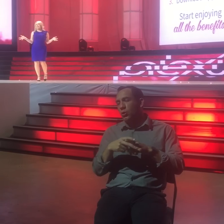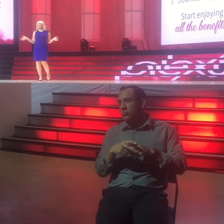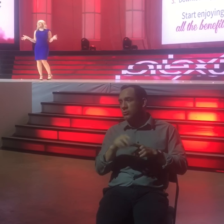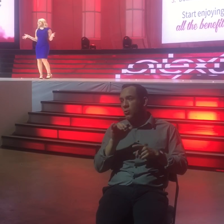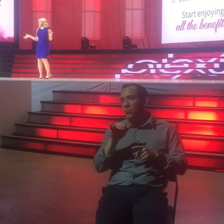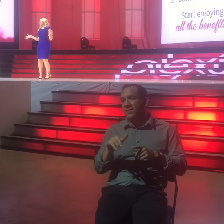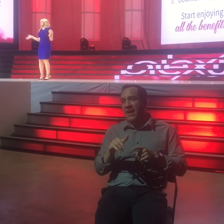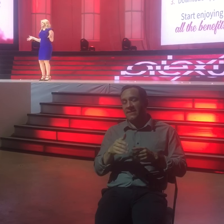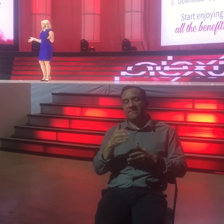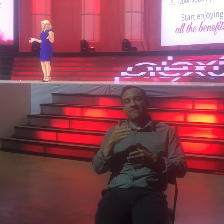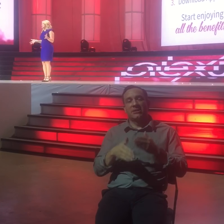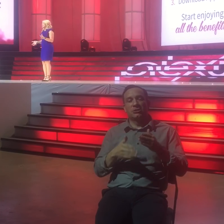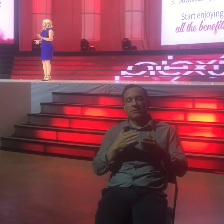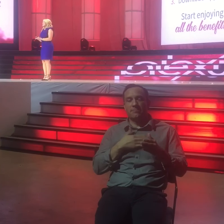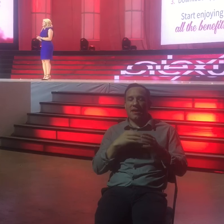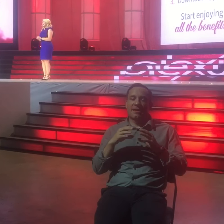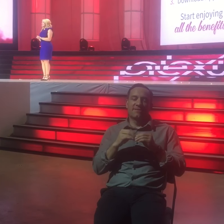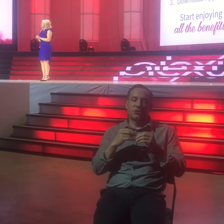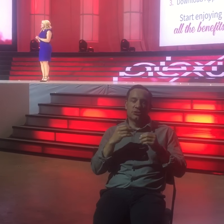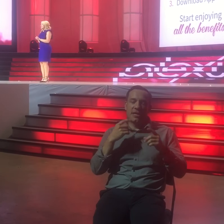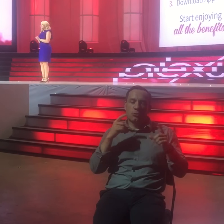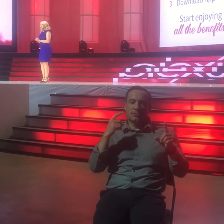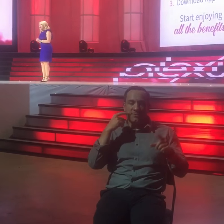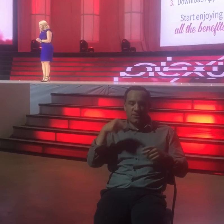wraps up my convention announcements this year. So again, just keep a close